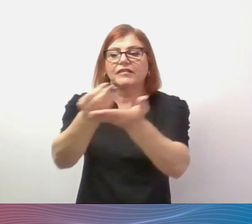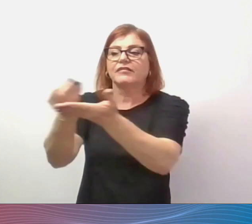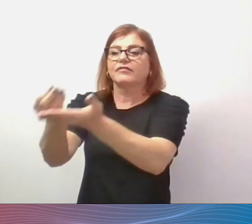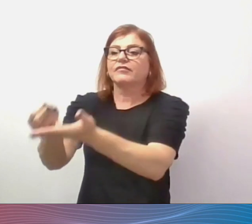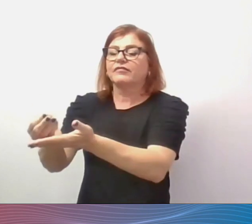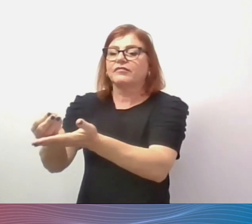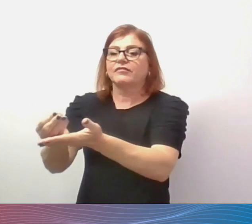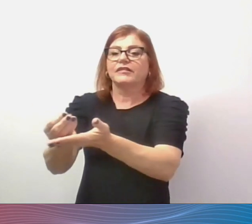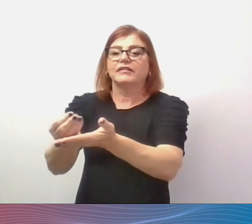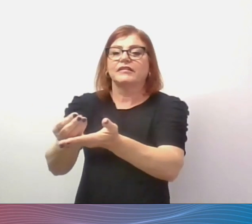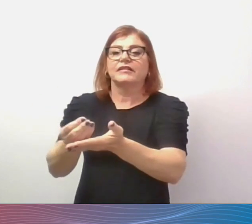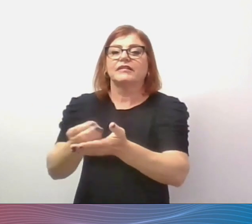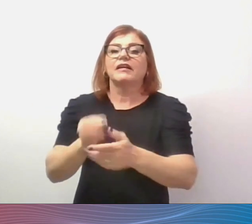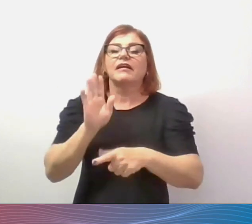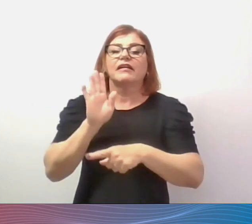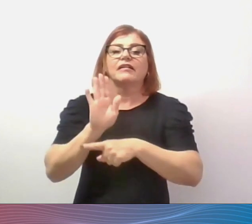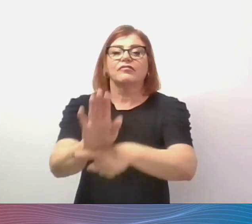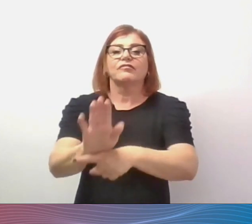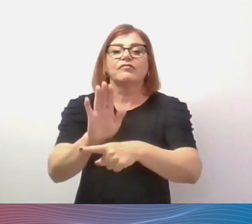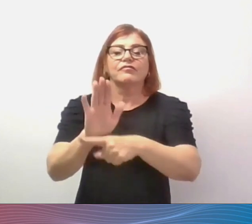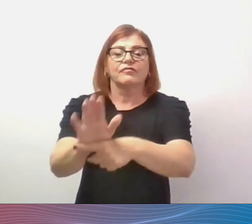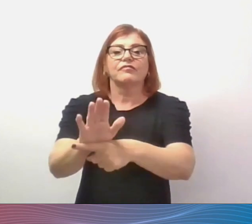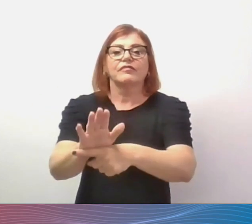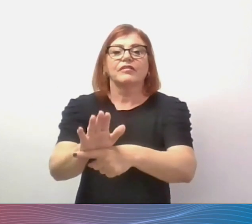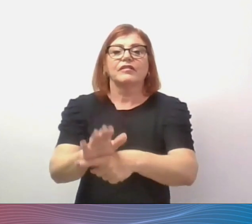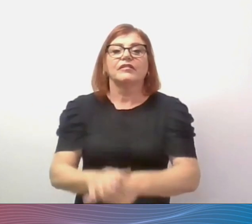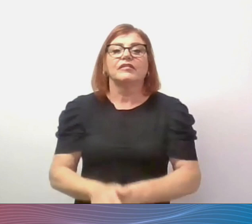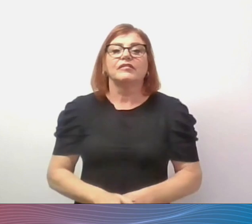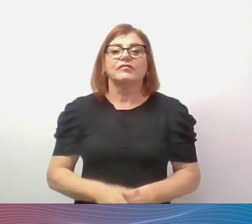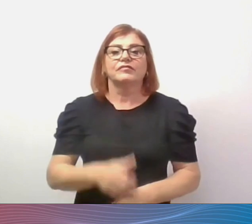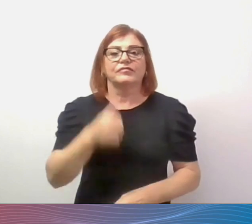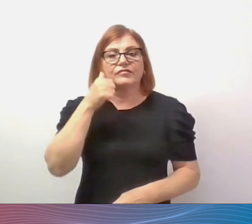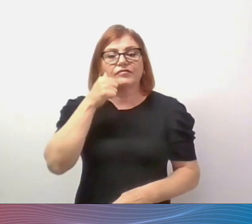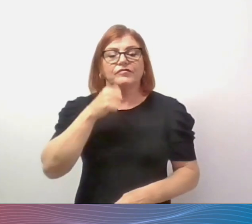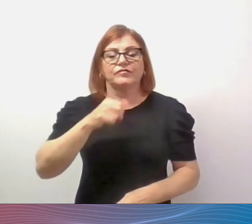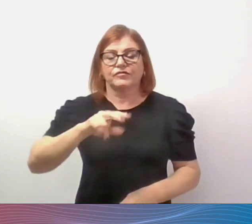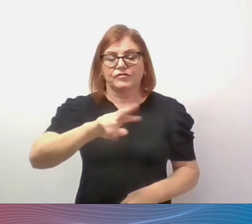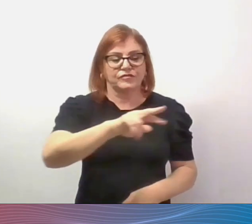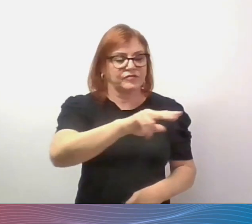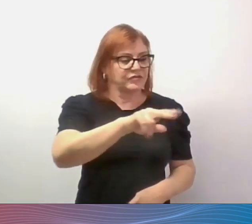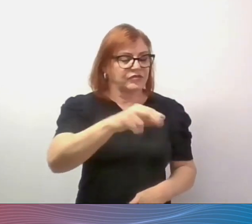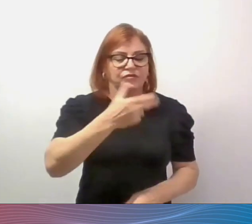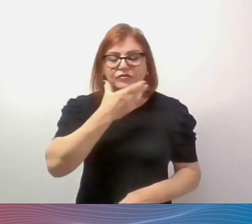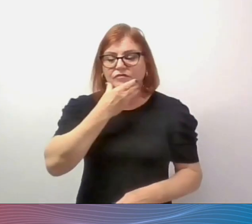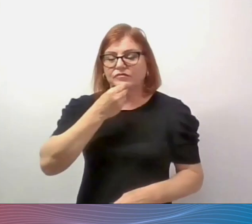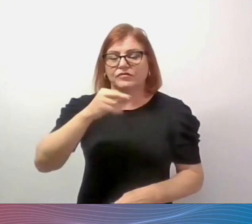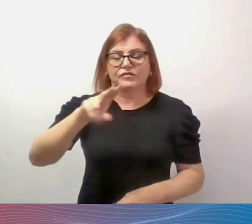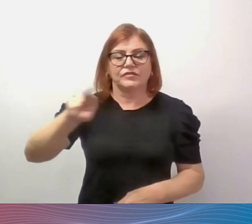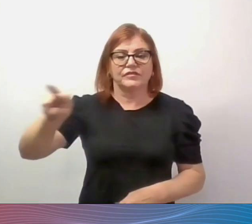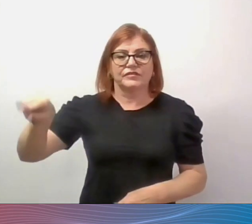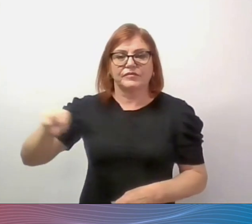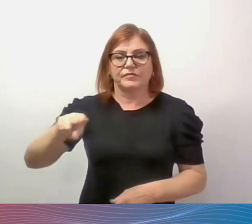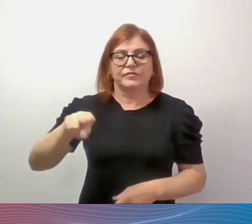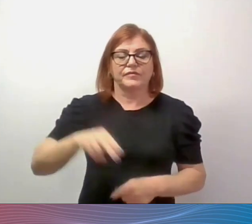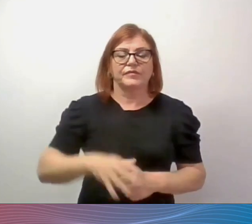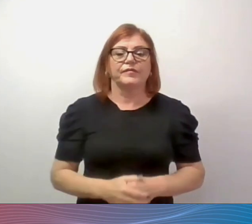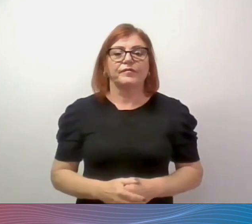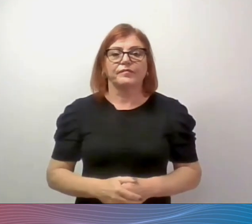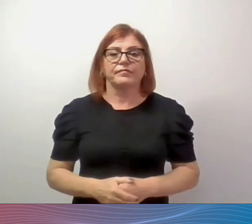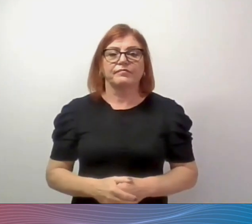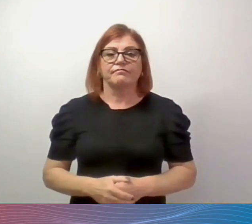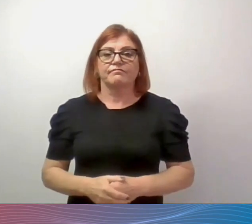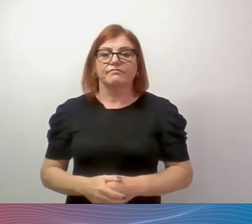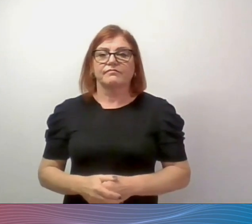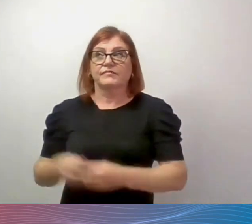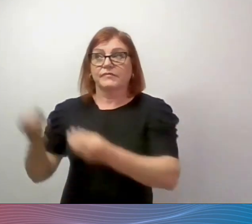our lives for the brethren. Deus quer dar, Deus quer se doar. God wants to give. Cristo deu